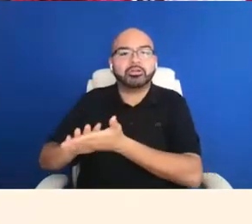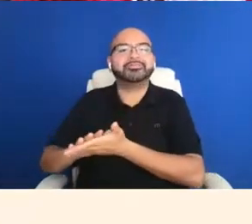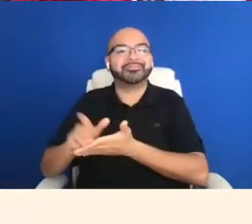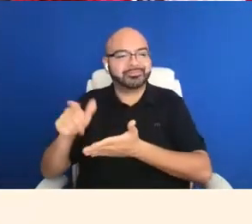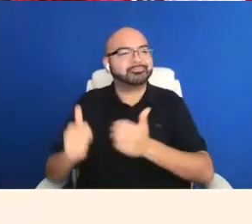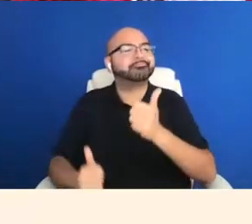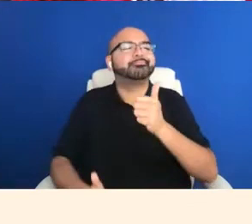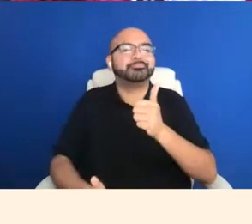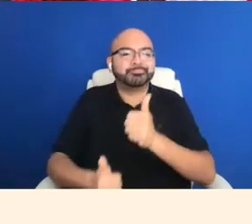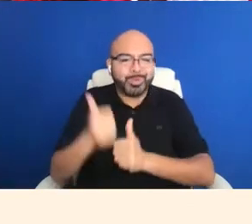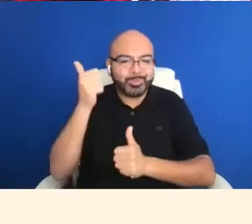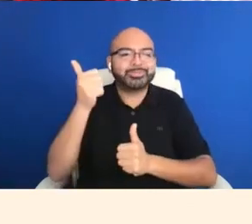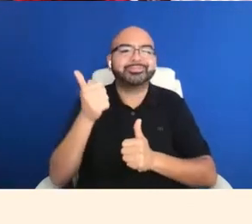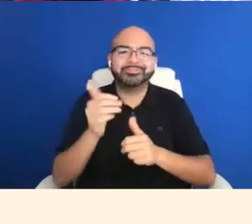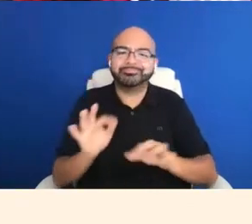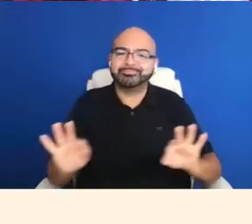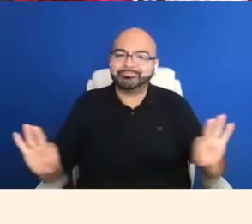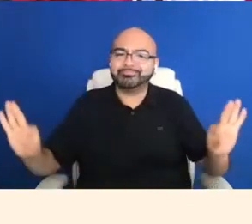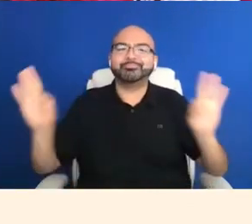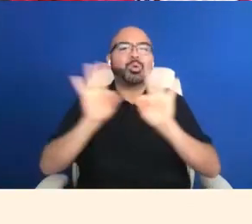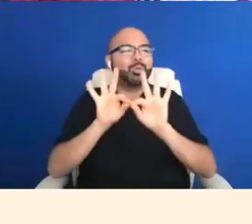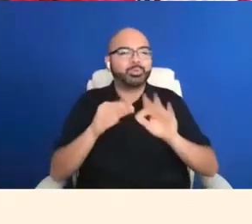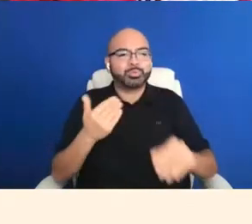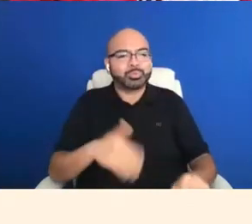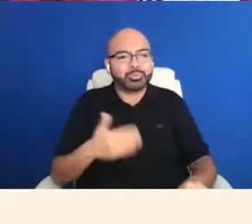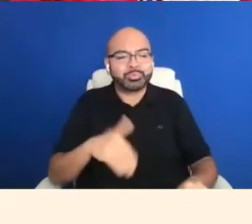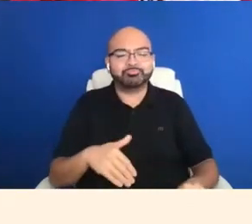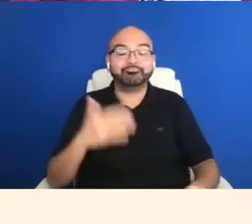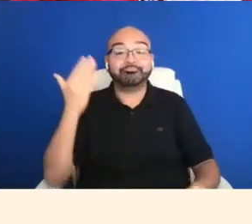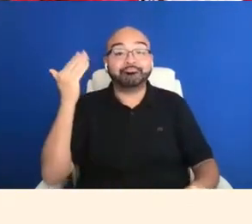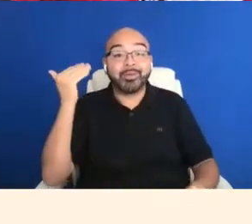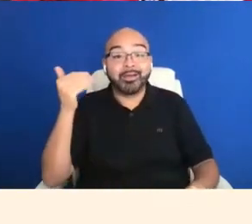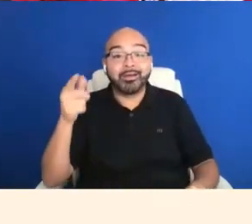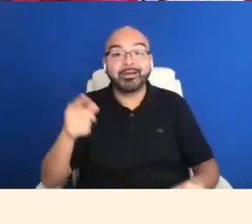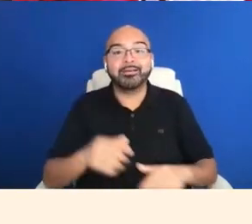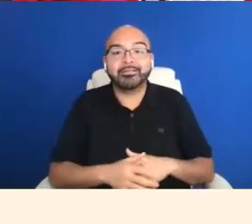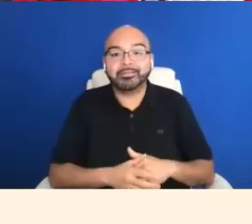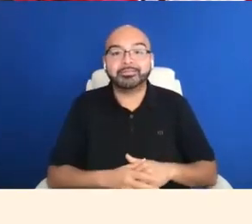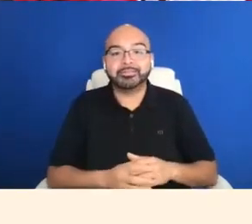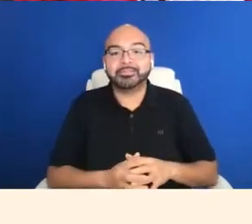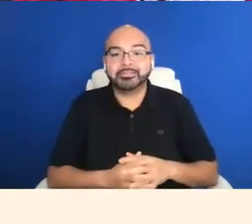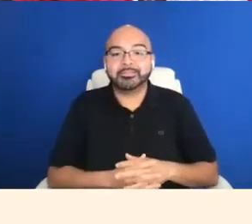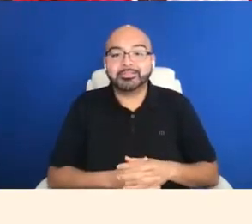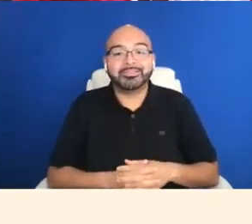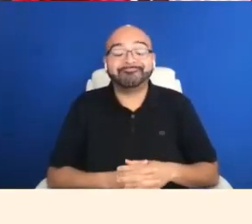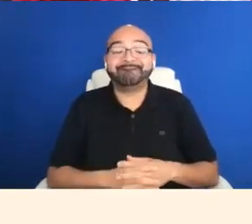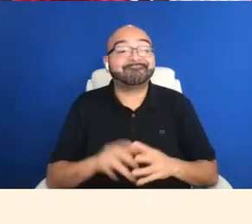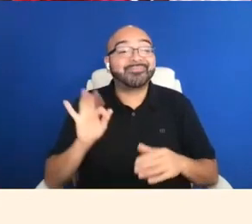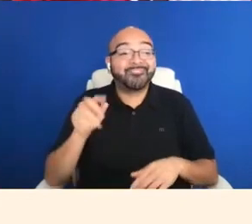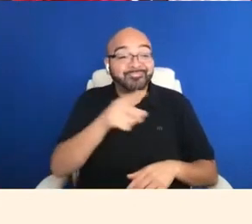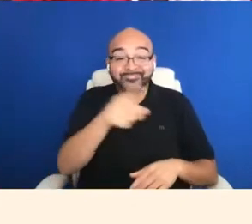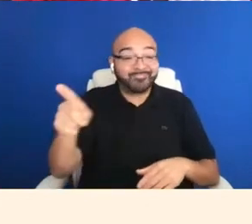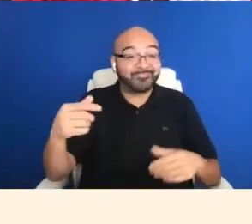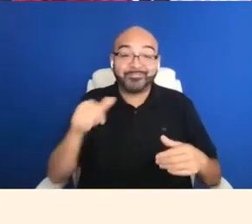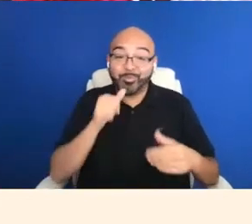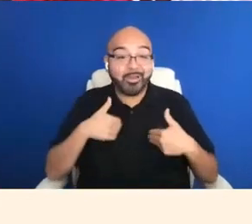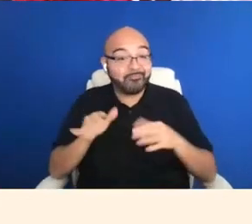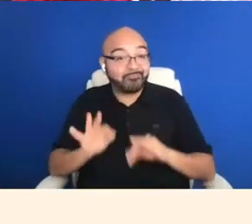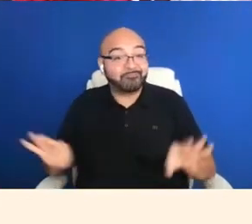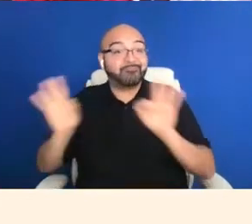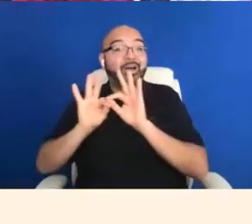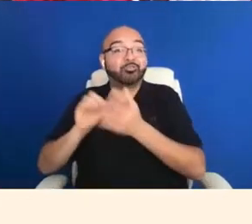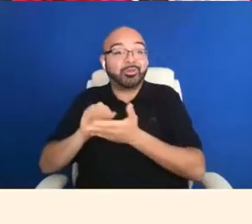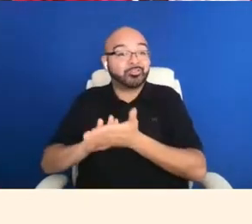most important because if you don't have your vital records, essentially you can't go